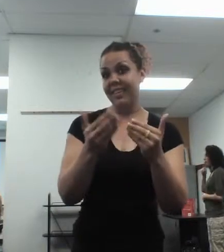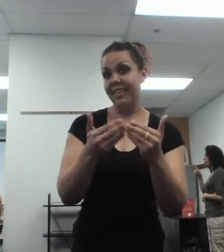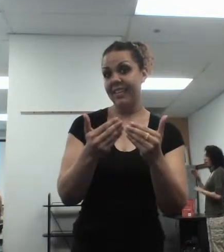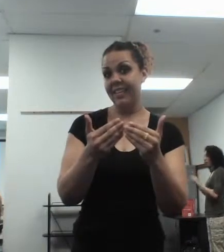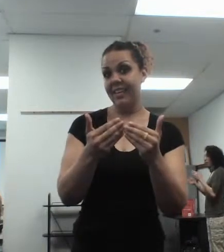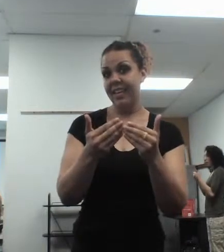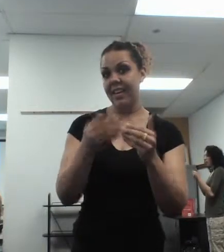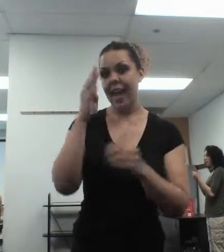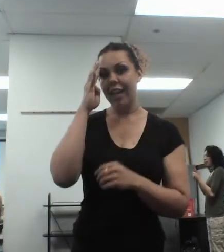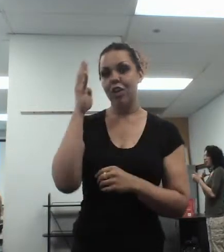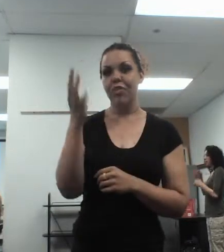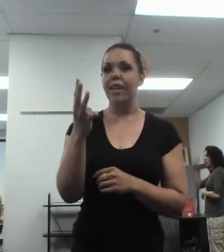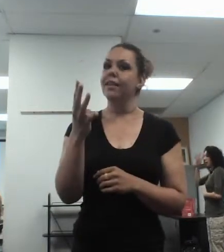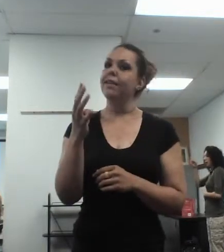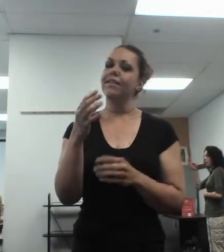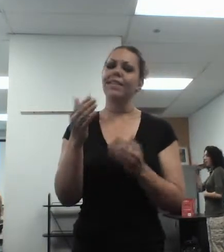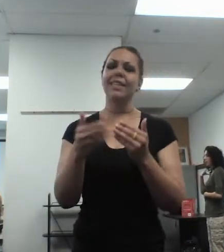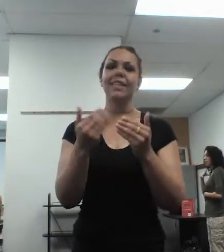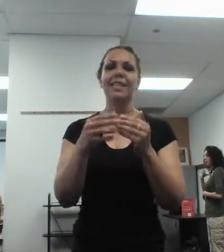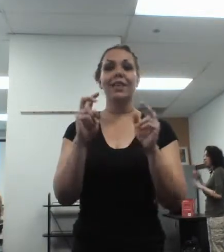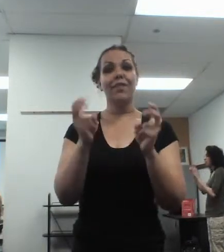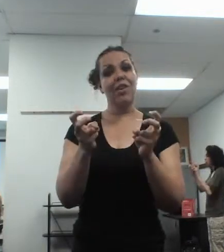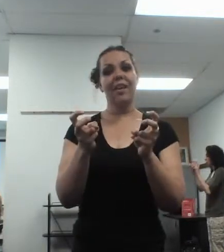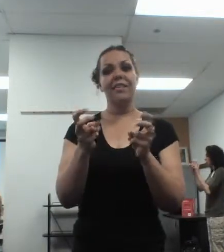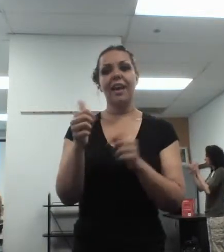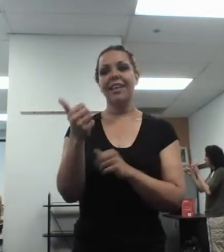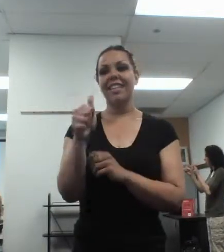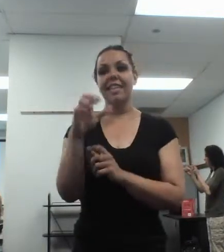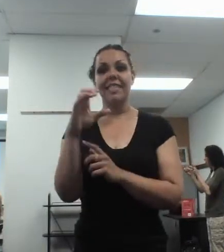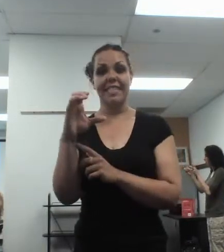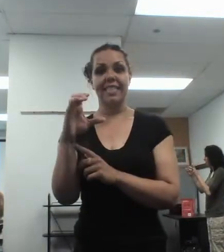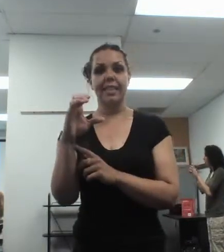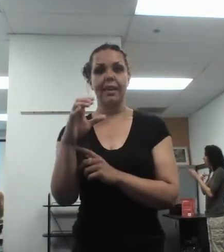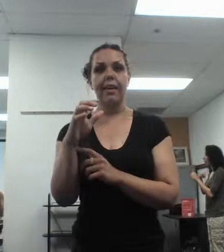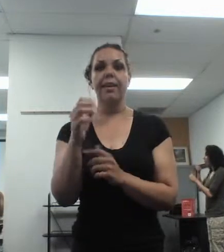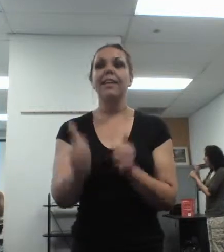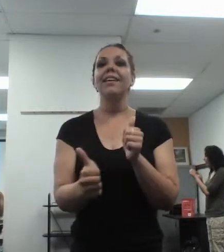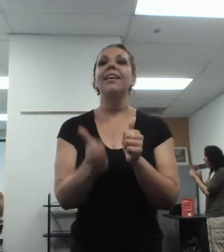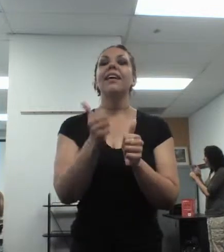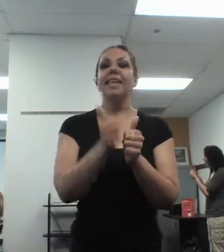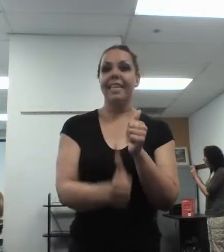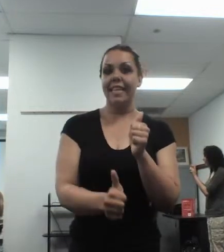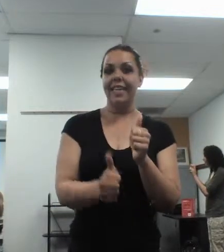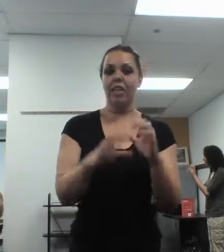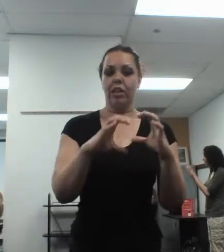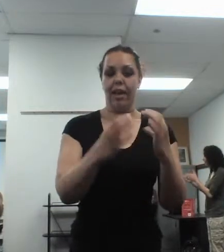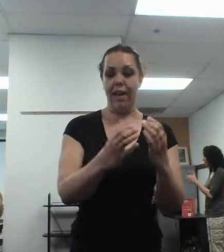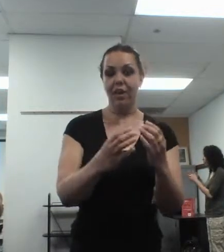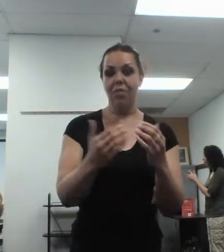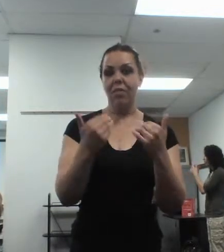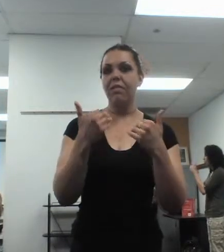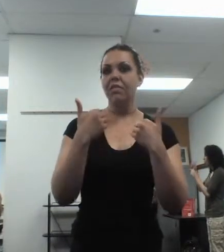the 10 C's. Each of the 10 categories starts with C. Kind of fun. It's easy to remember.